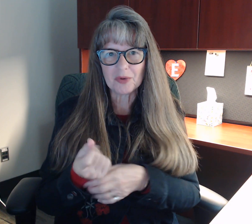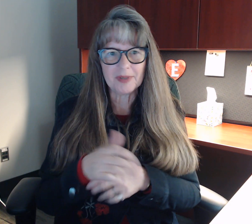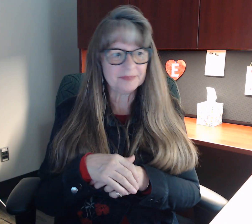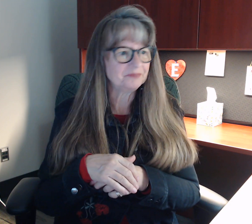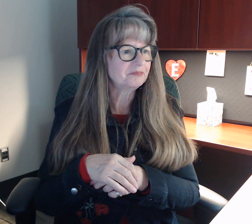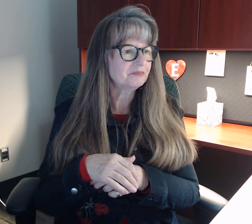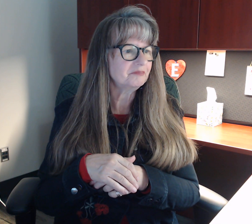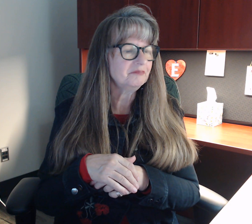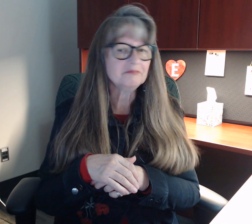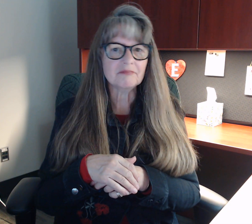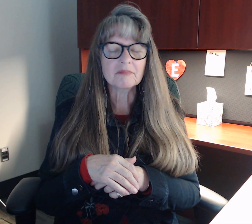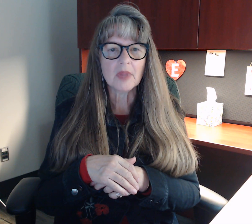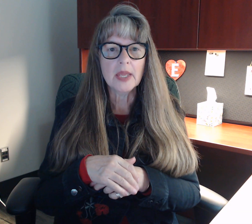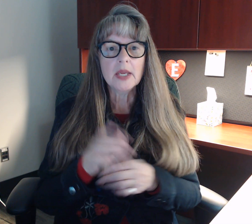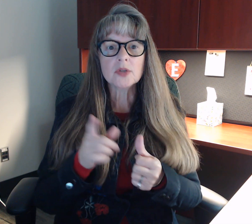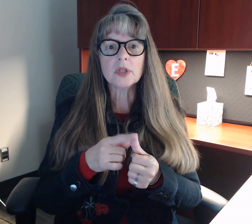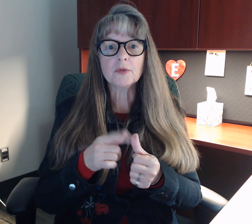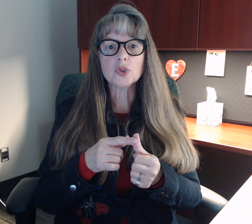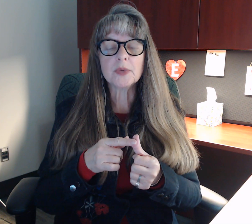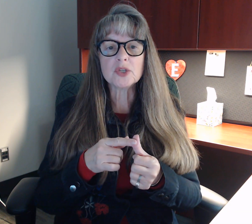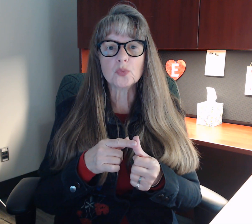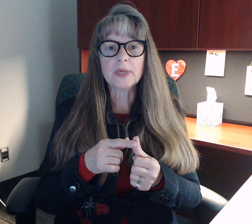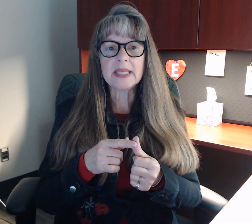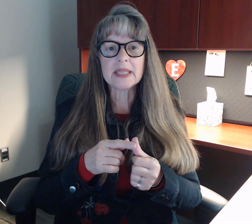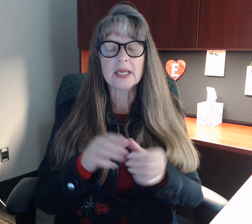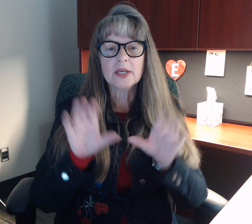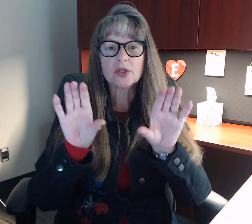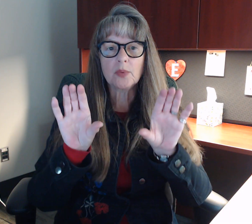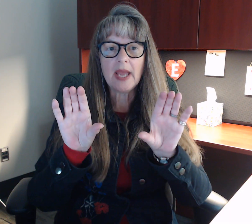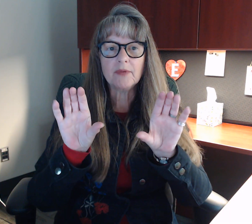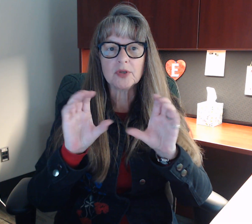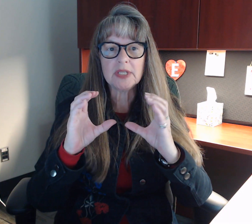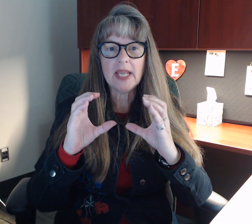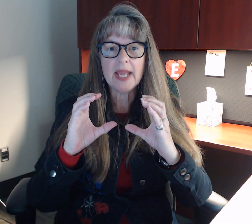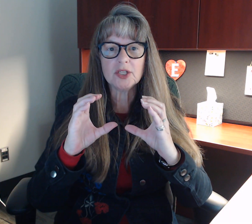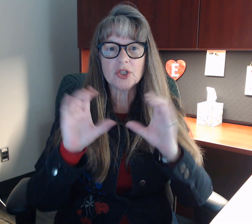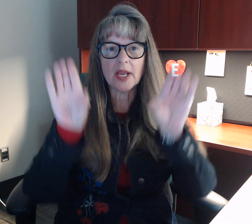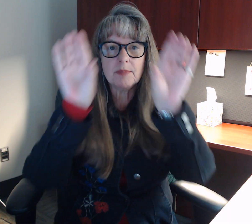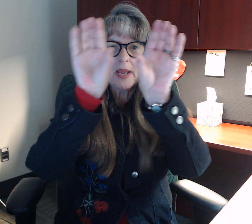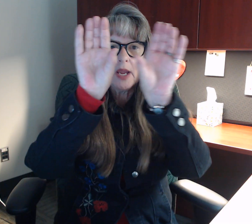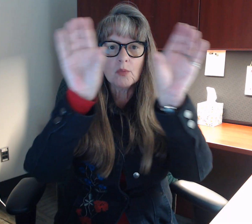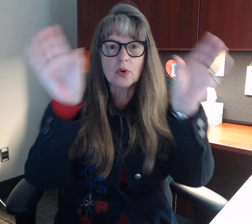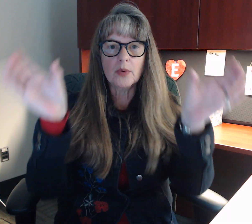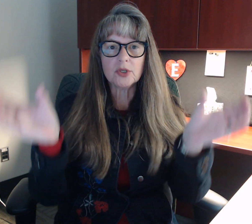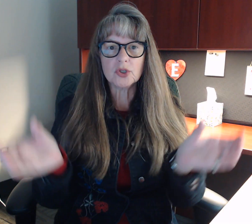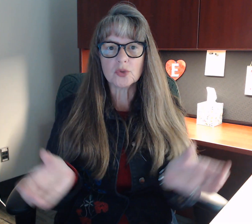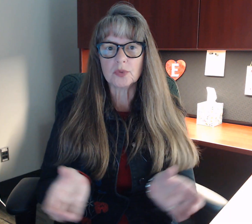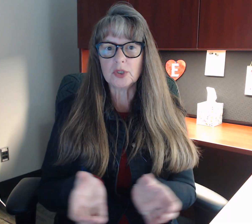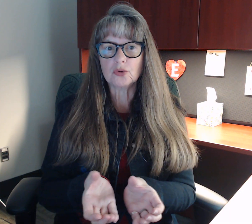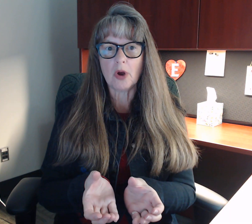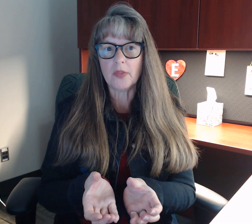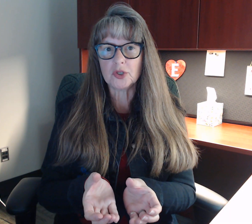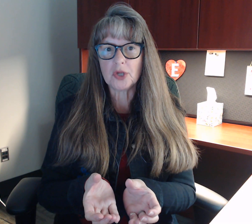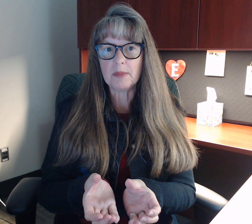bit. So the first one is wreath. So we have our C hand shape, and we're going to just really draw the shape of a